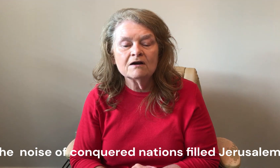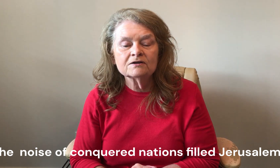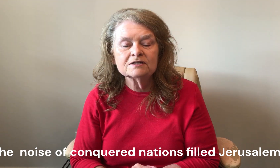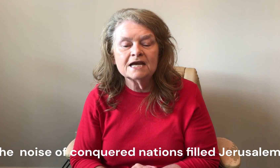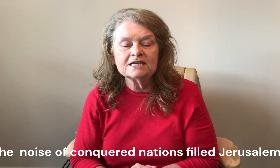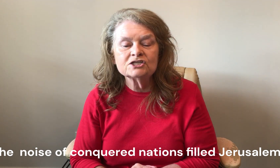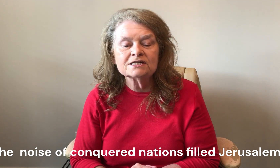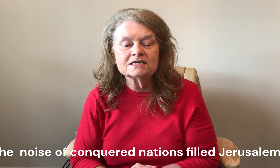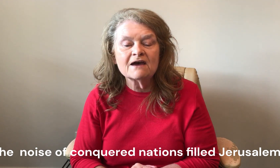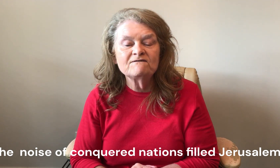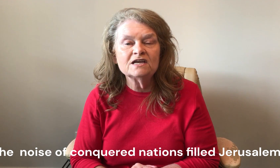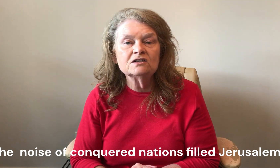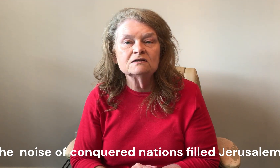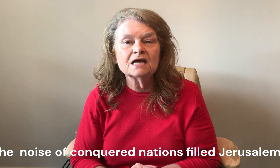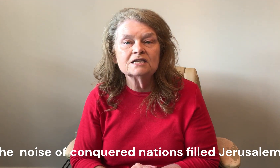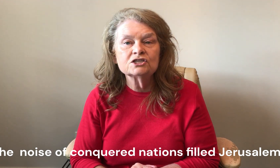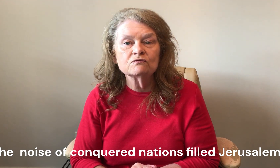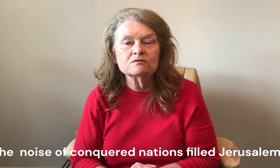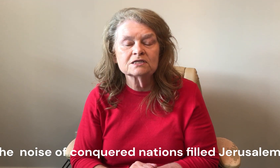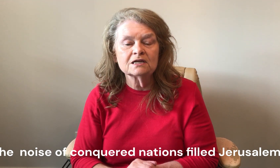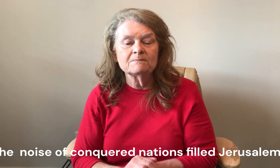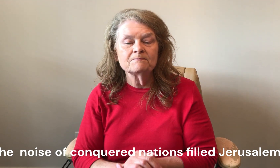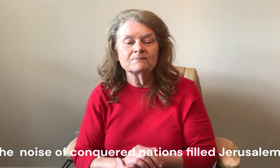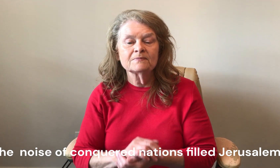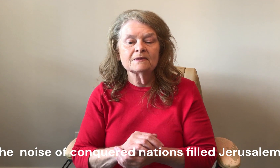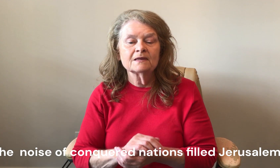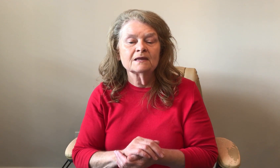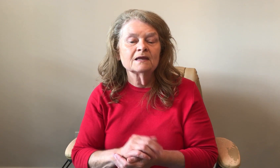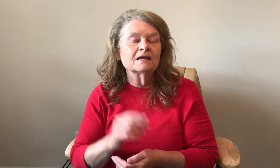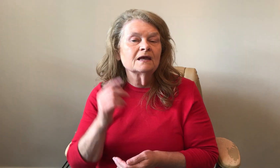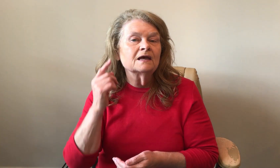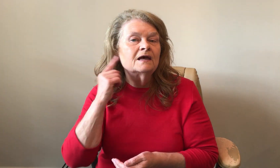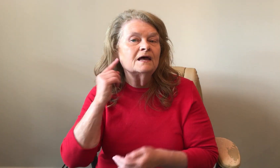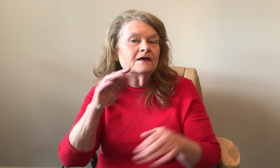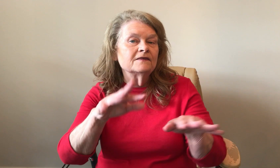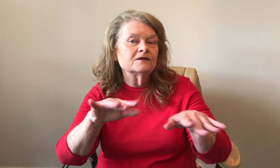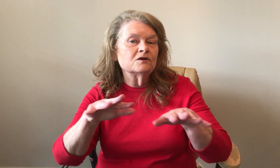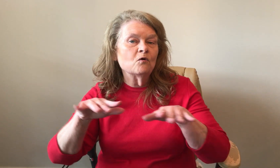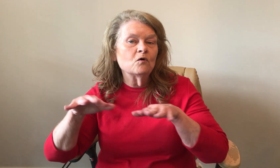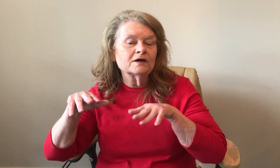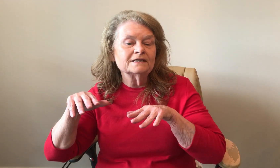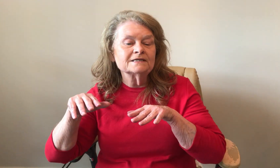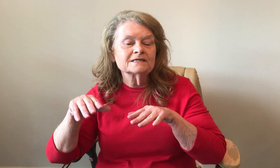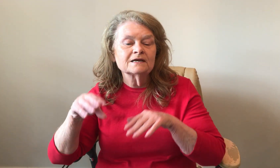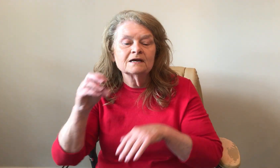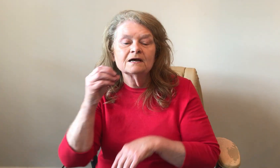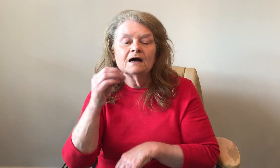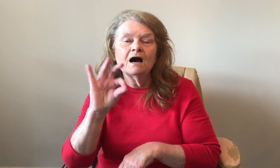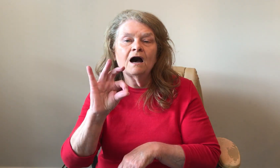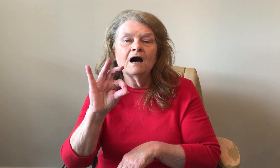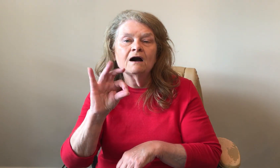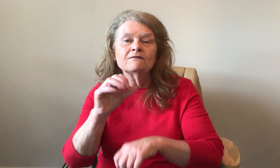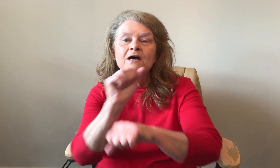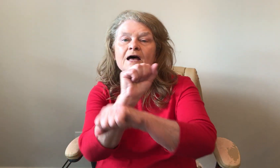conquered nations filled Jerusalem. The noise of